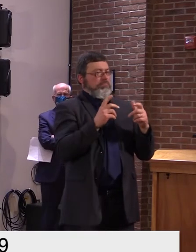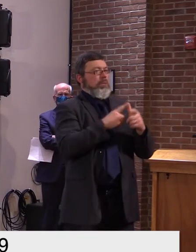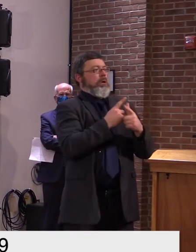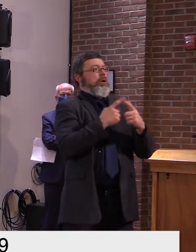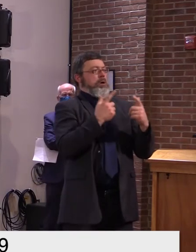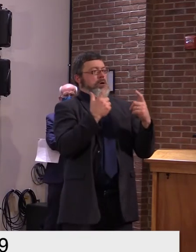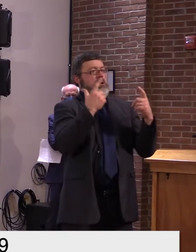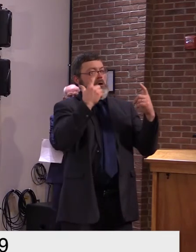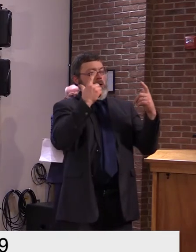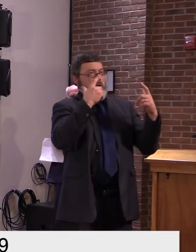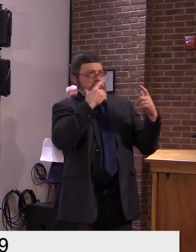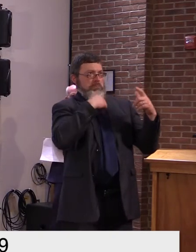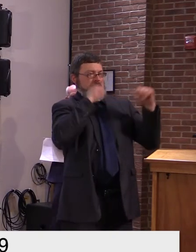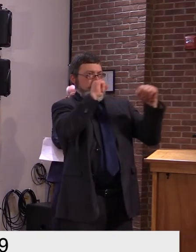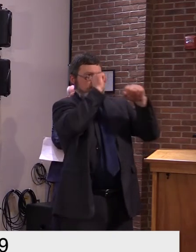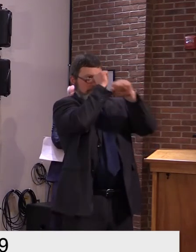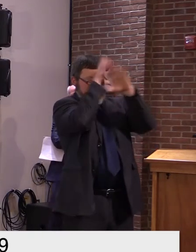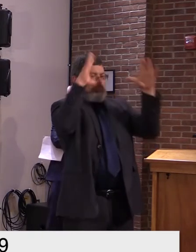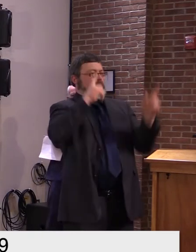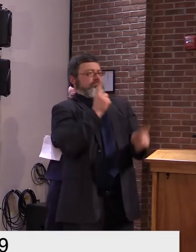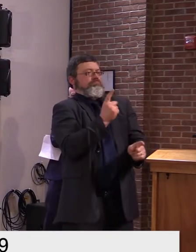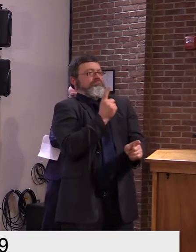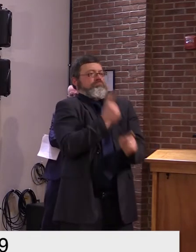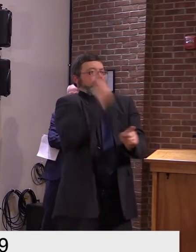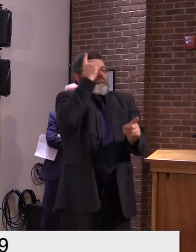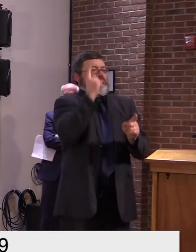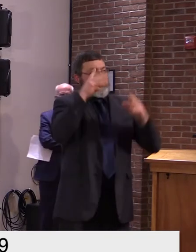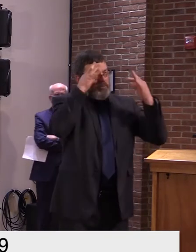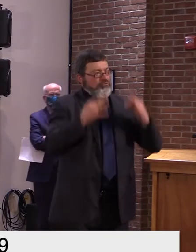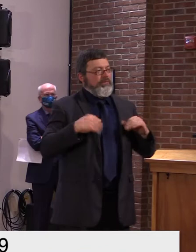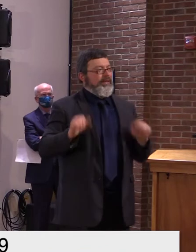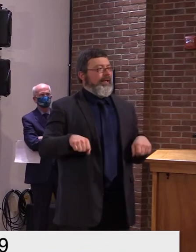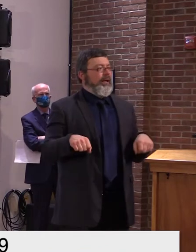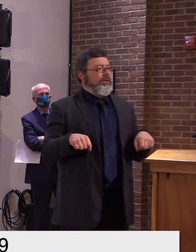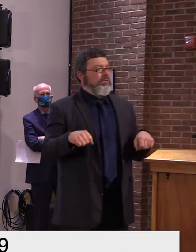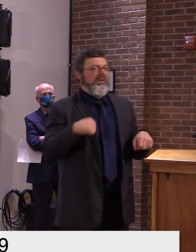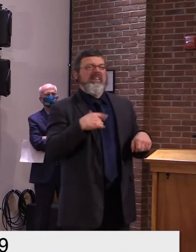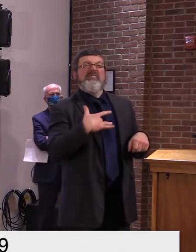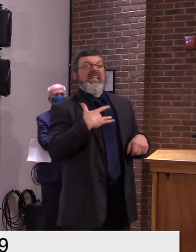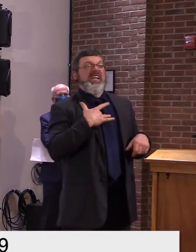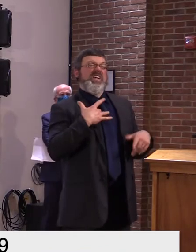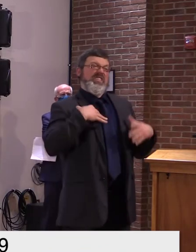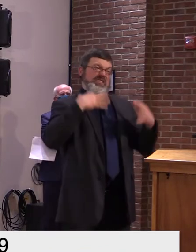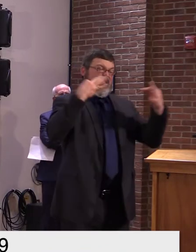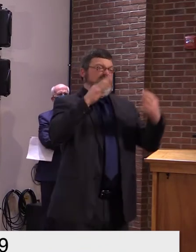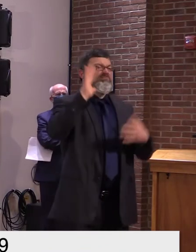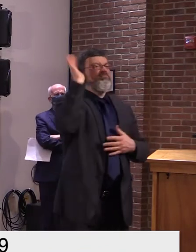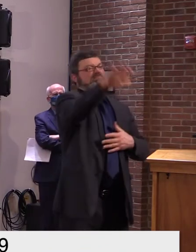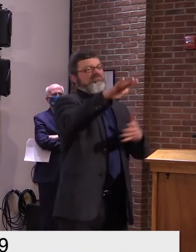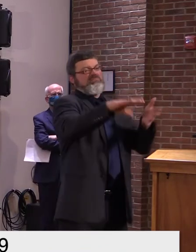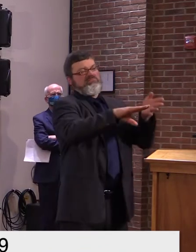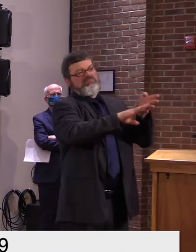decisions by mid-January. We'll see what's happening by that point.